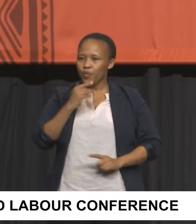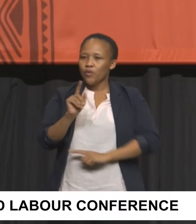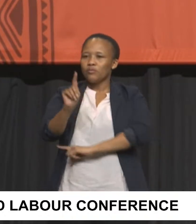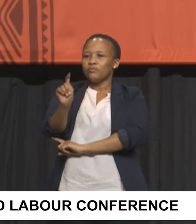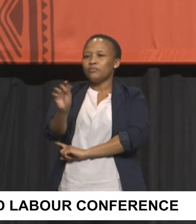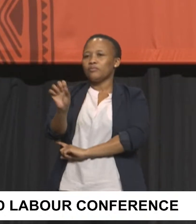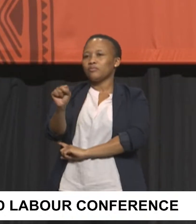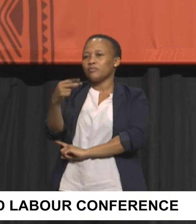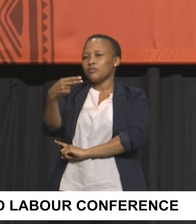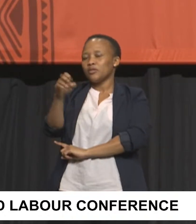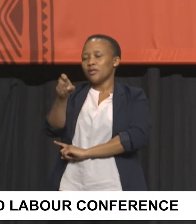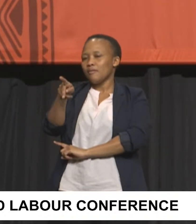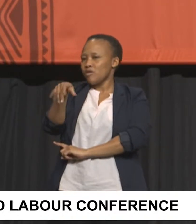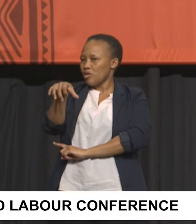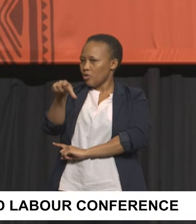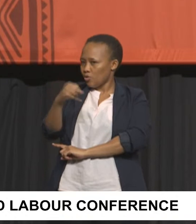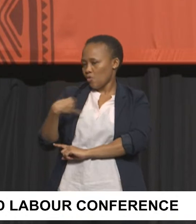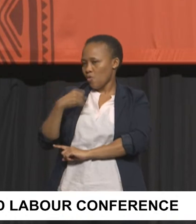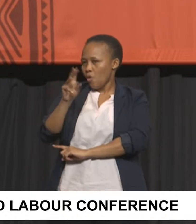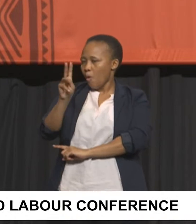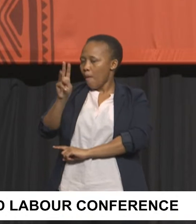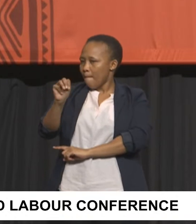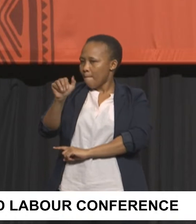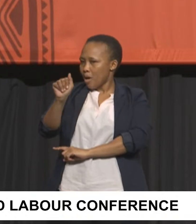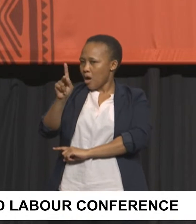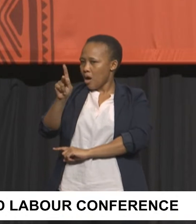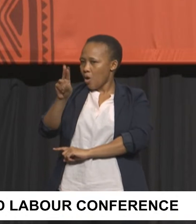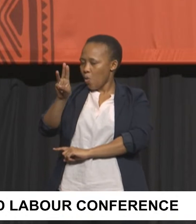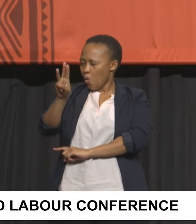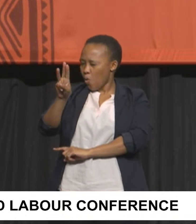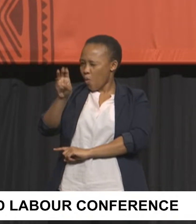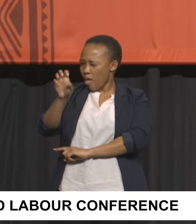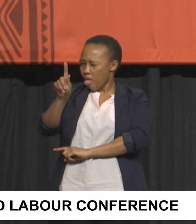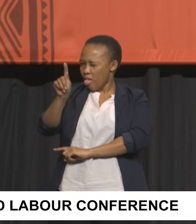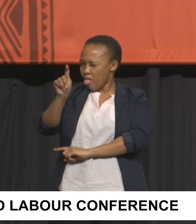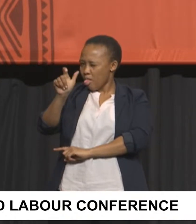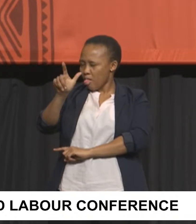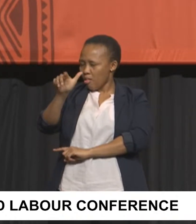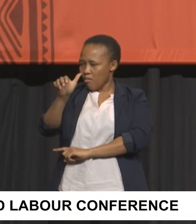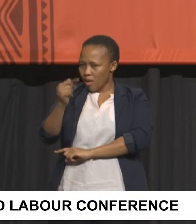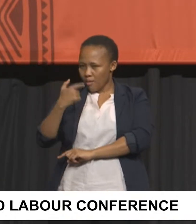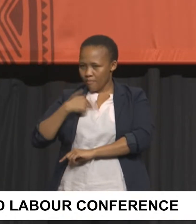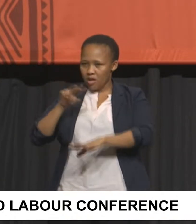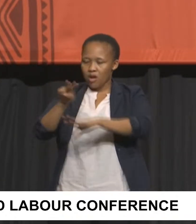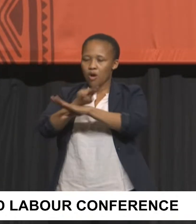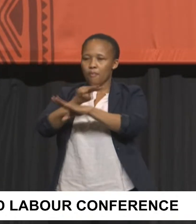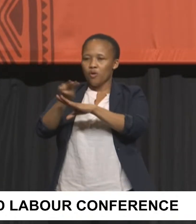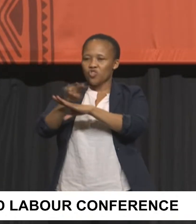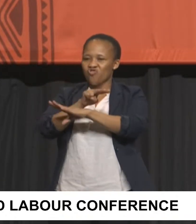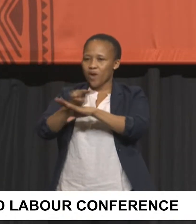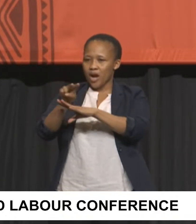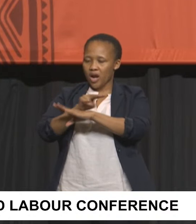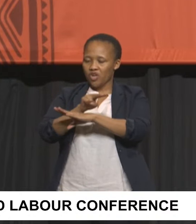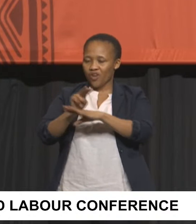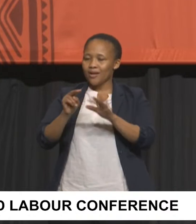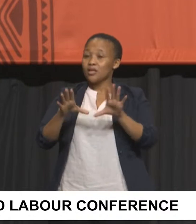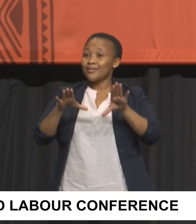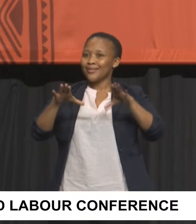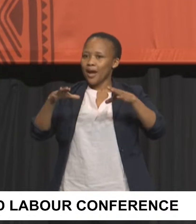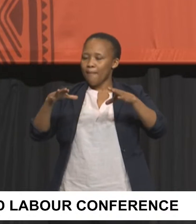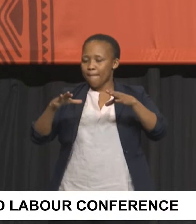a third part of your moderation team this afternoon. I'll introduce you to my